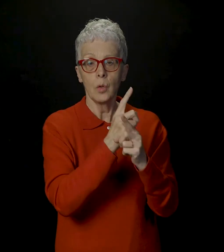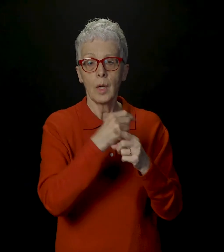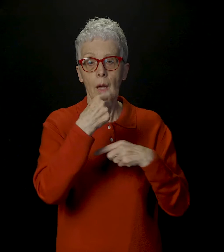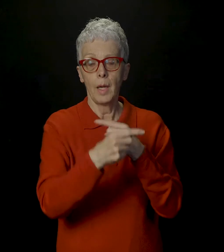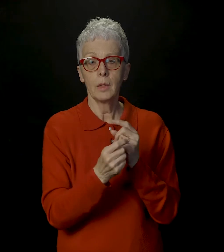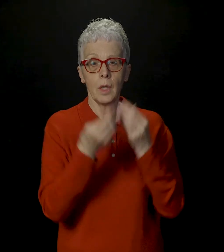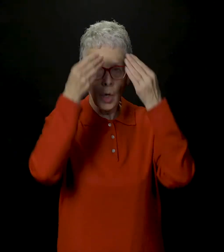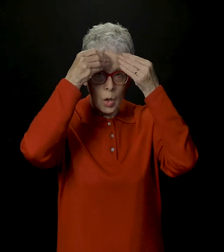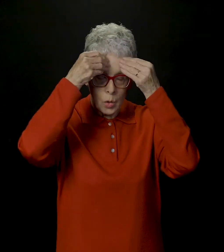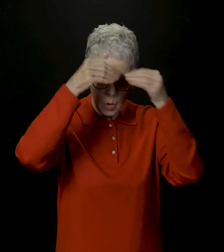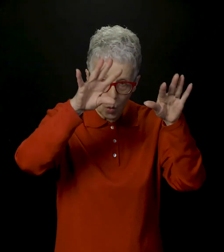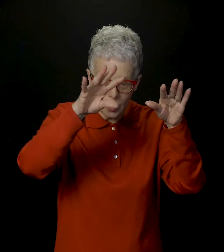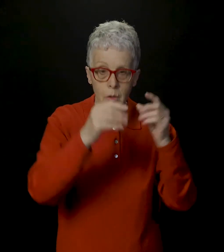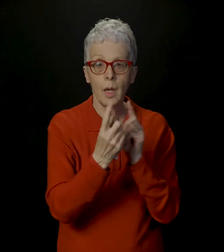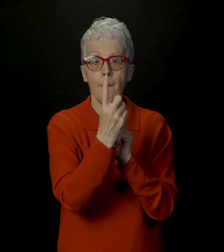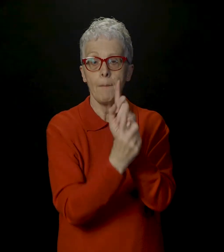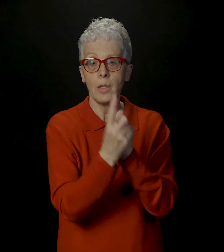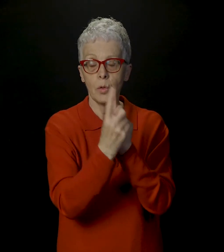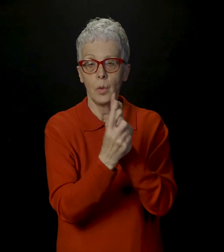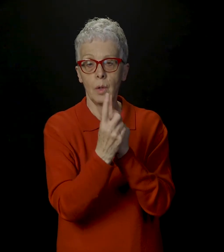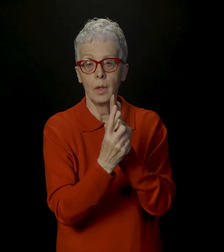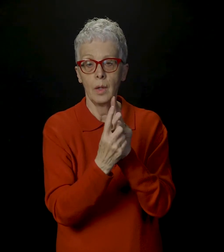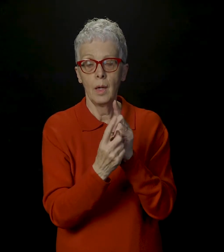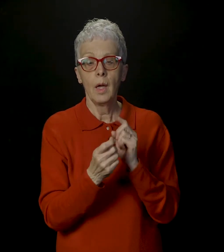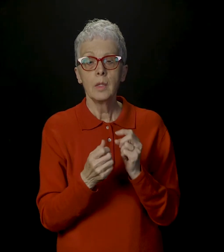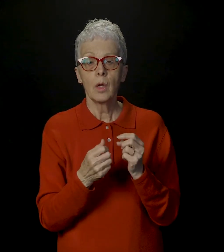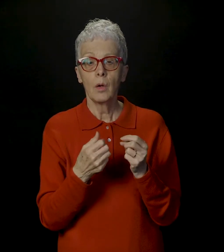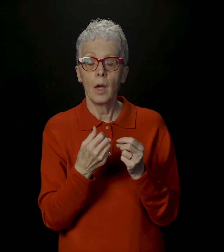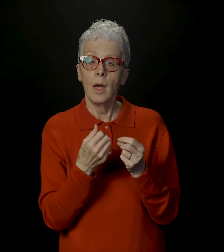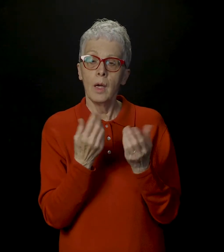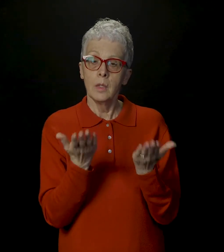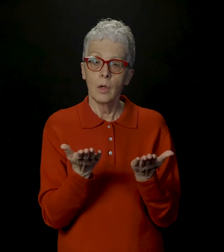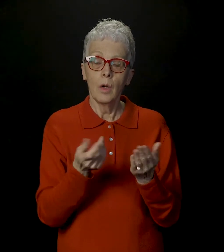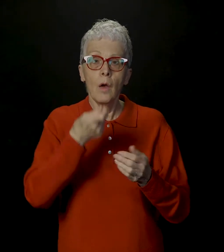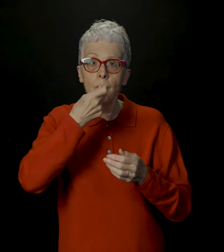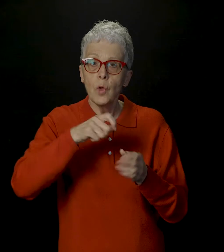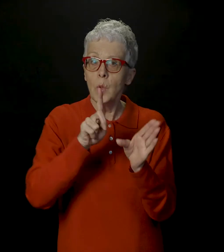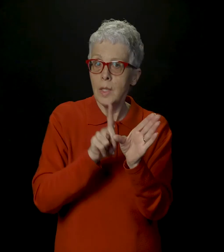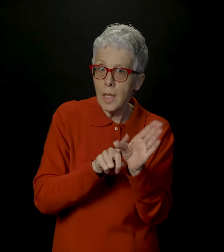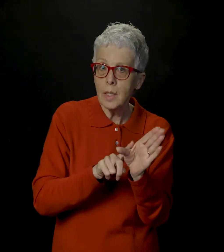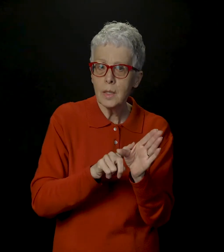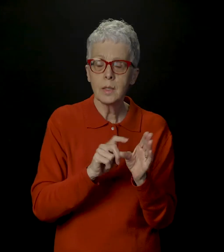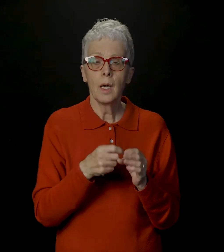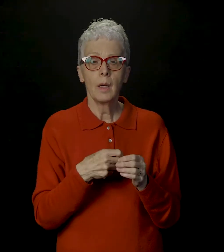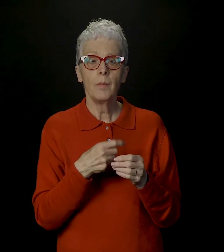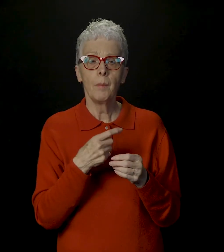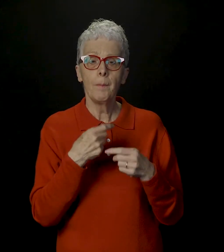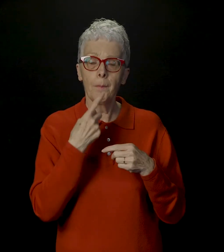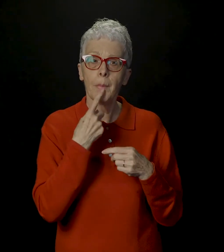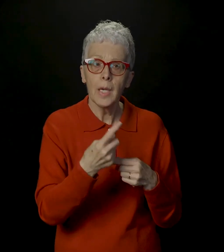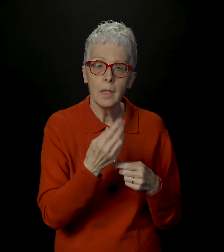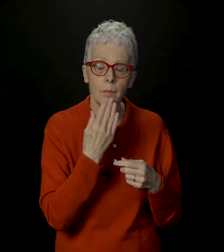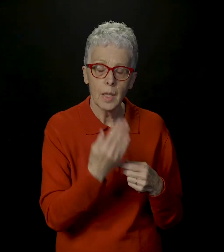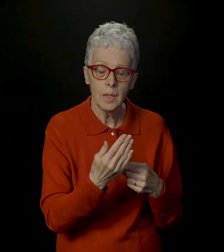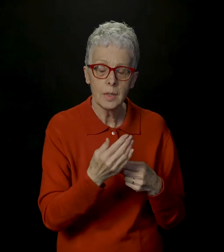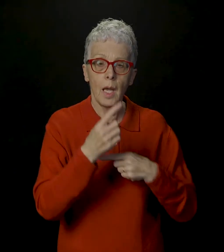of times Over the years It's probably been A little while Since we've sort of Done a deep dive Into Coach Again maybe Lee Do you want to remind us Exactly what is